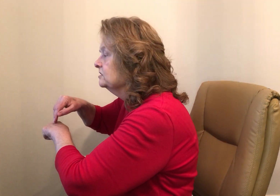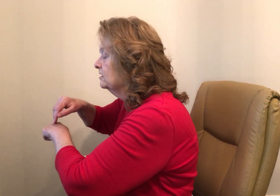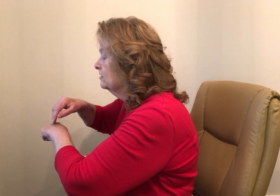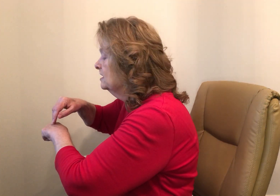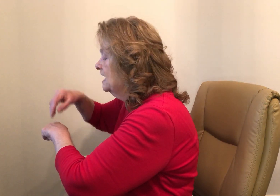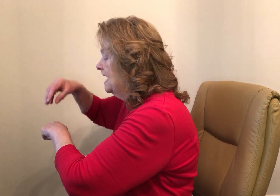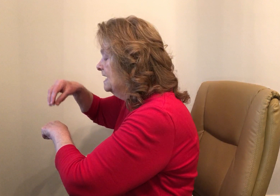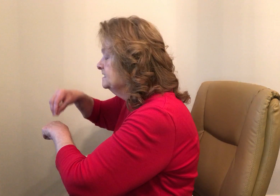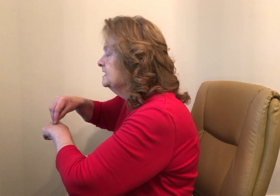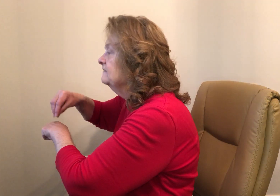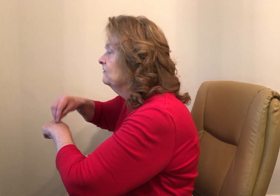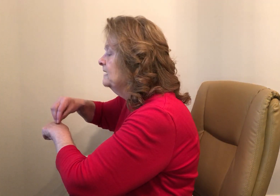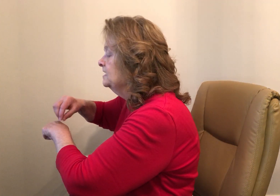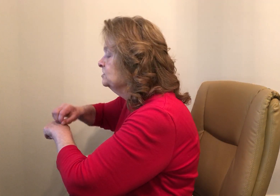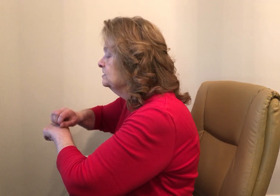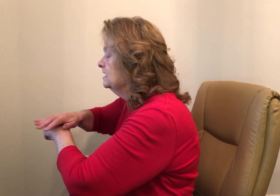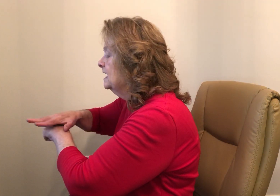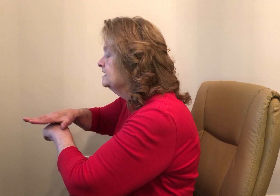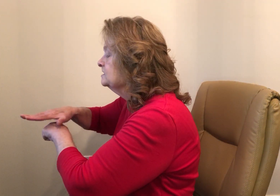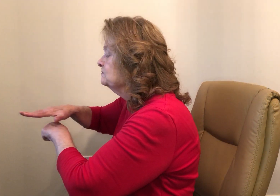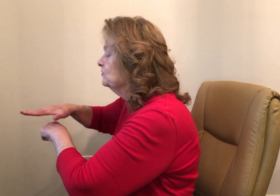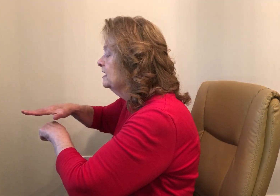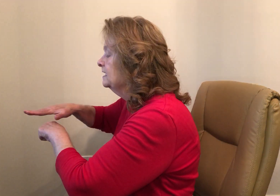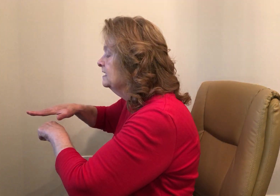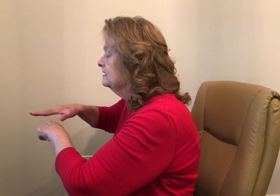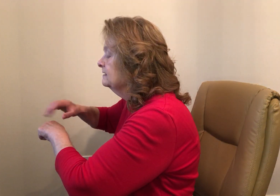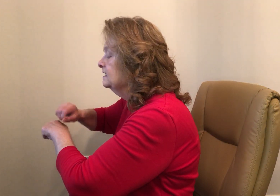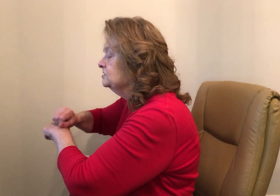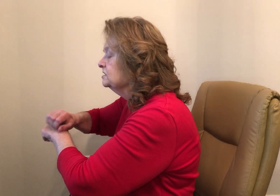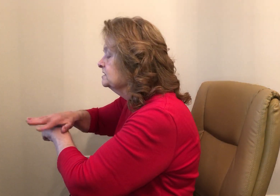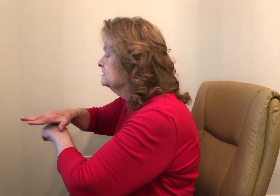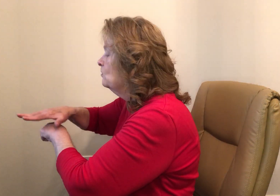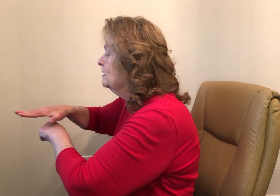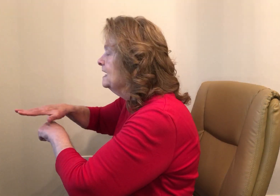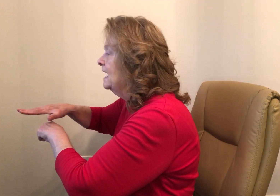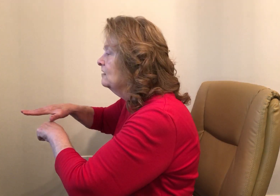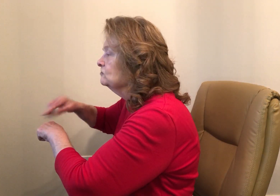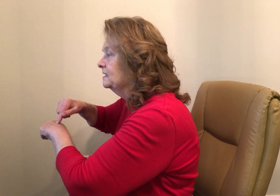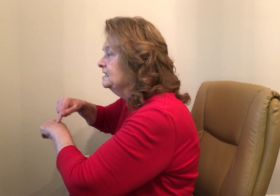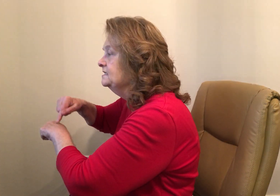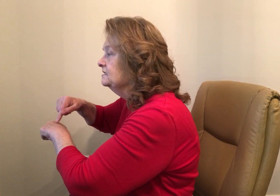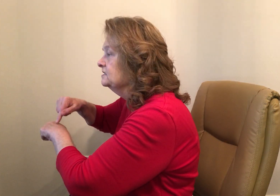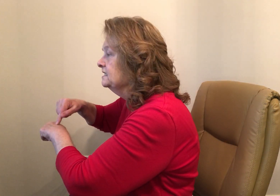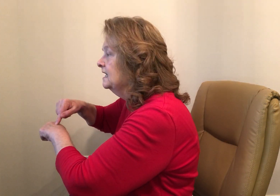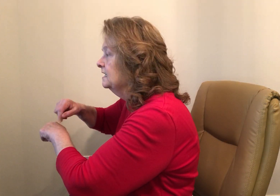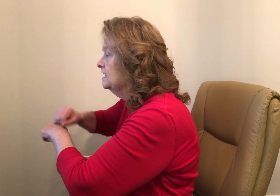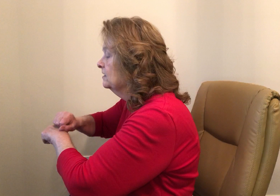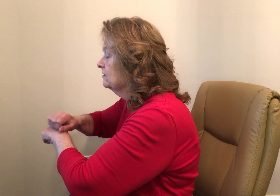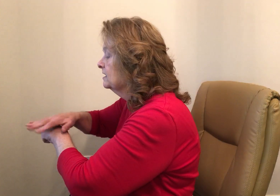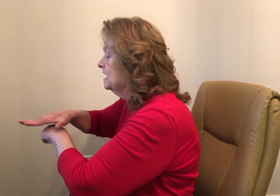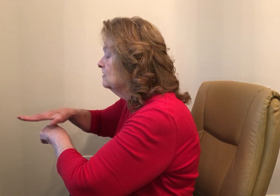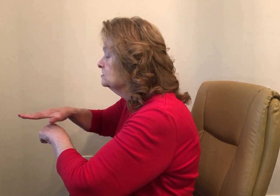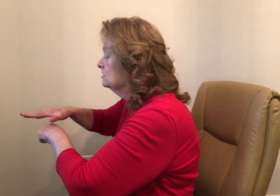Counselor has the information and is spreading. It's just going out, but he's still staying here. Counselor.